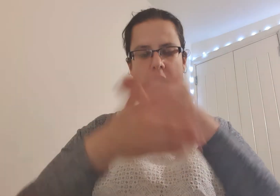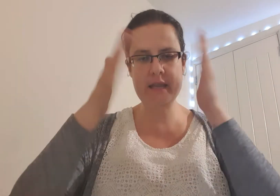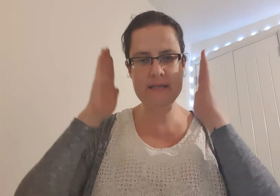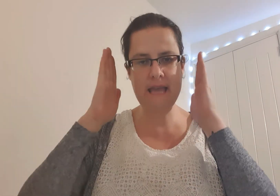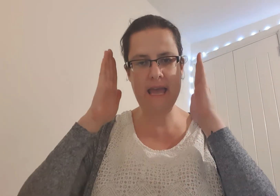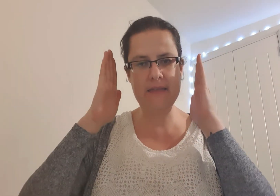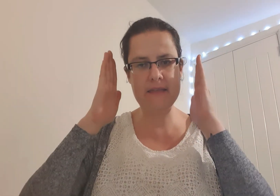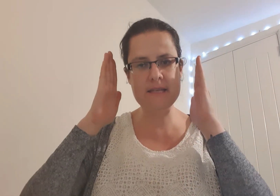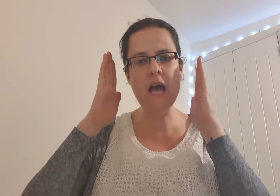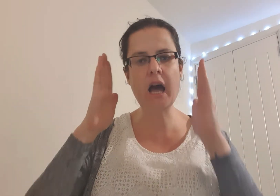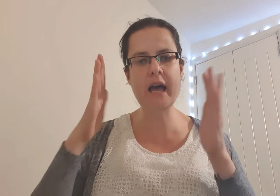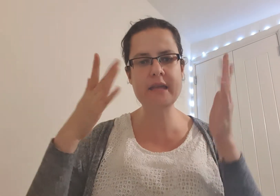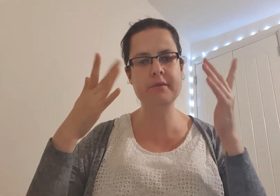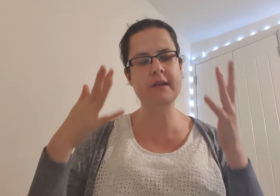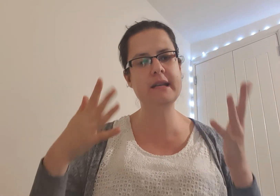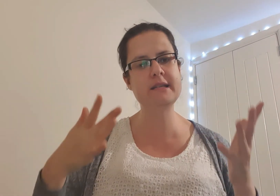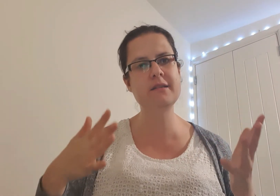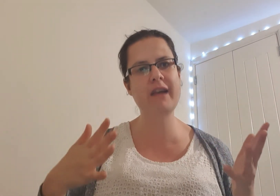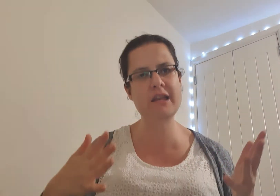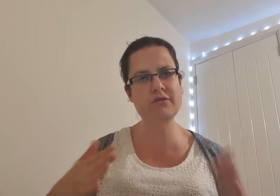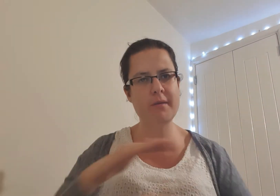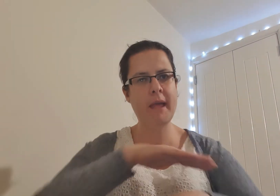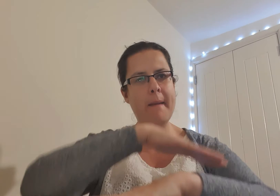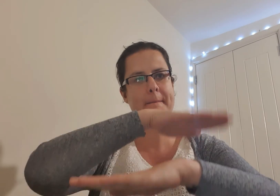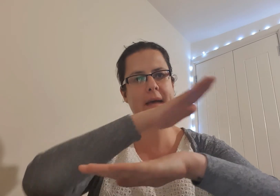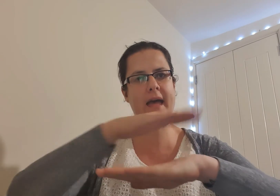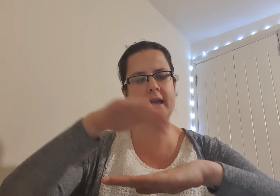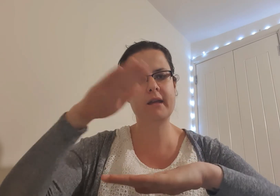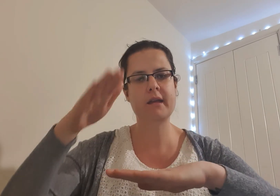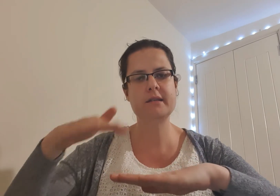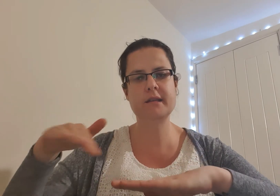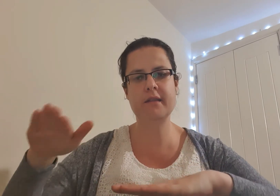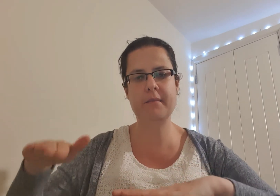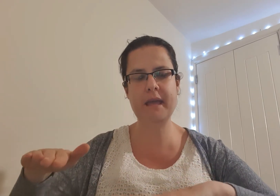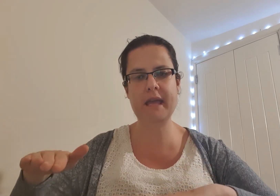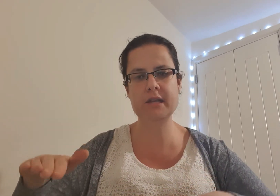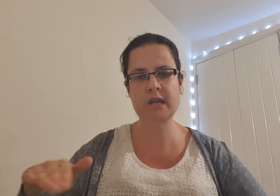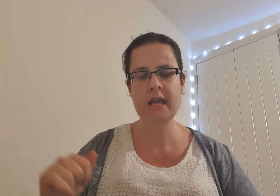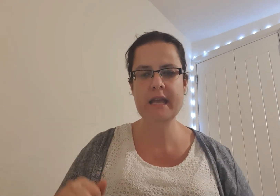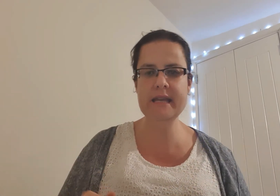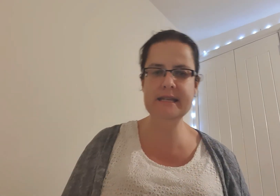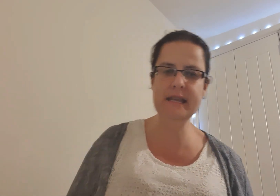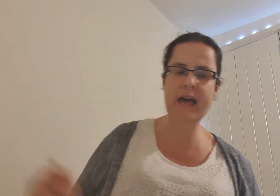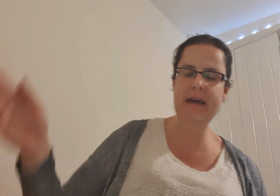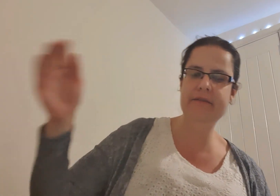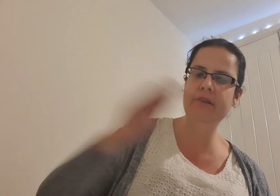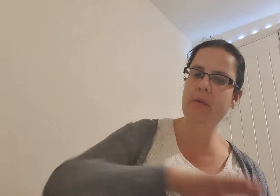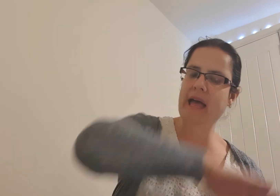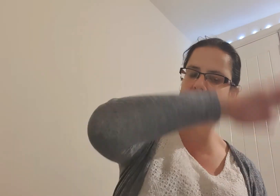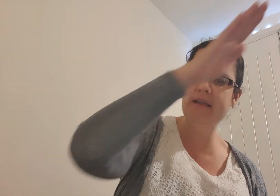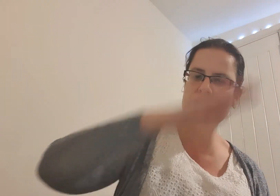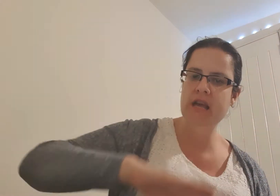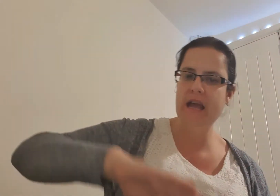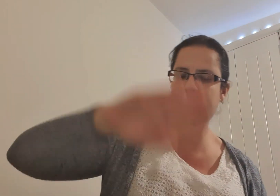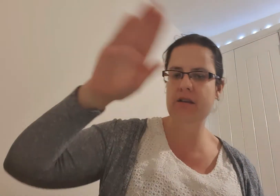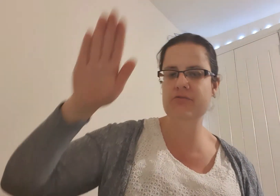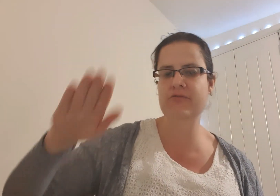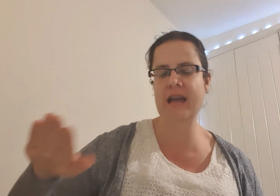One day the tide pulled little raindrop back to the beach. He surfed the waves and crashed